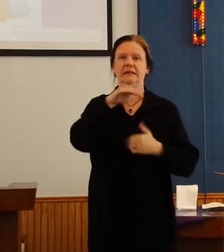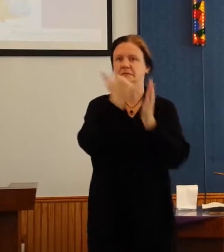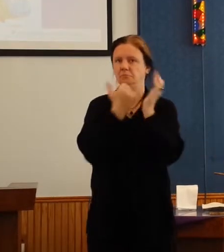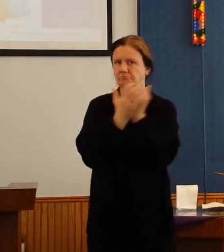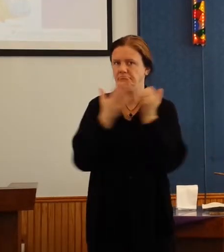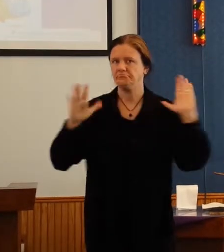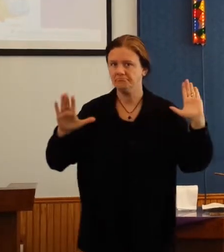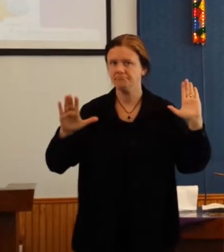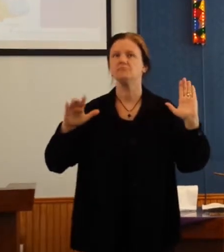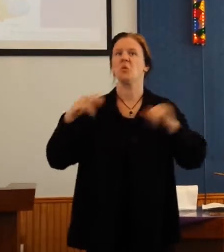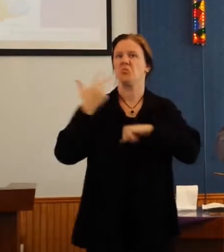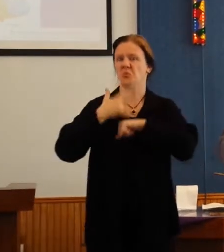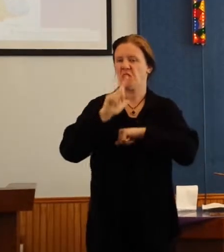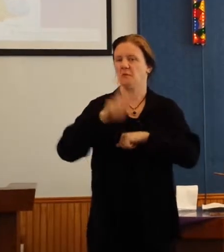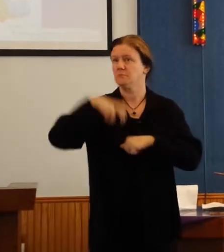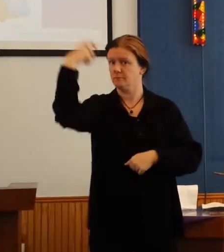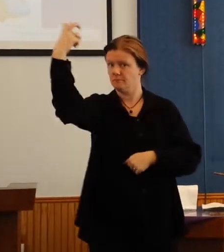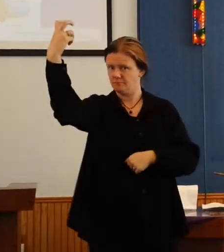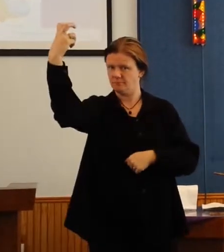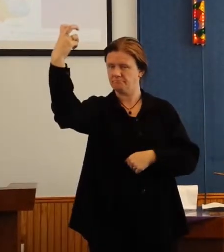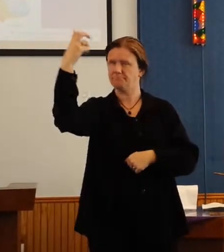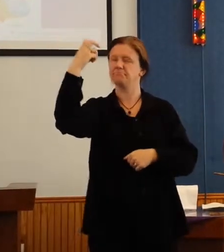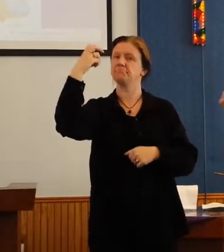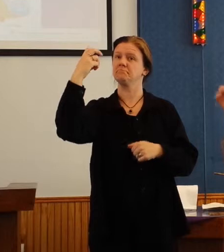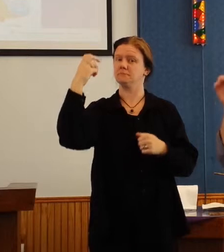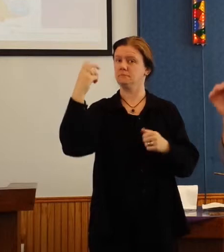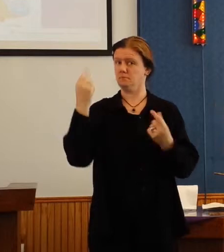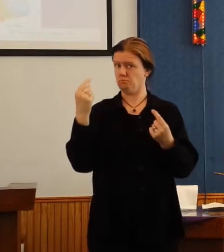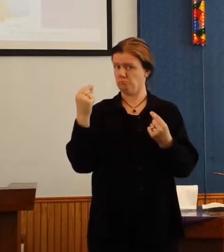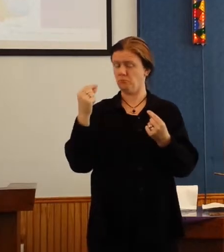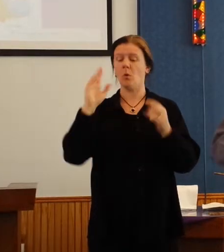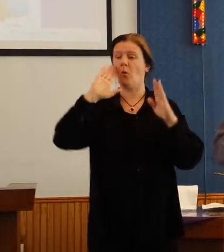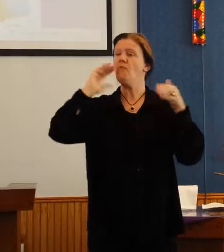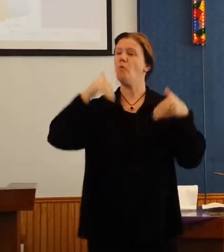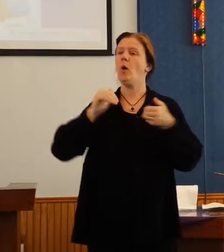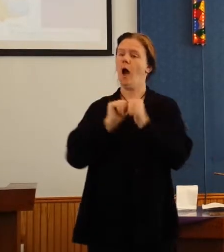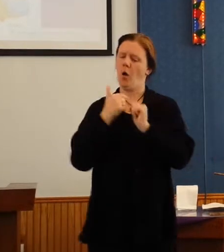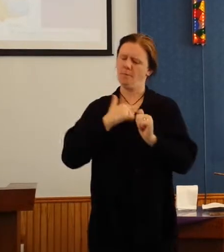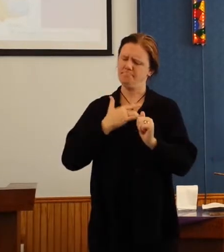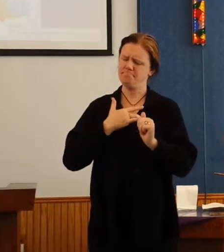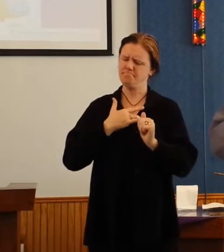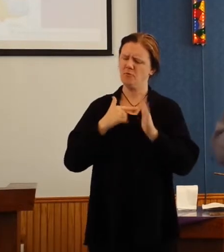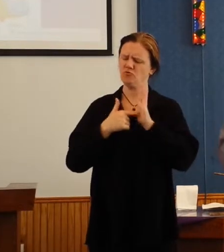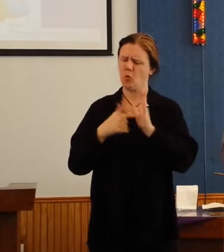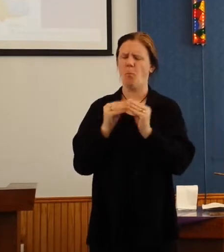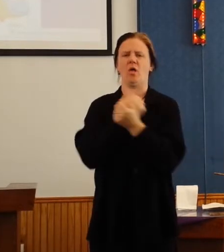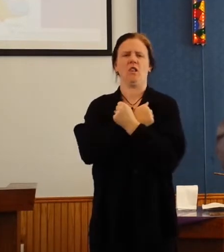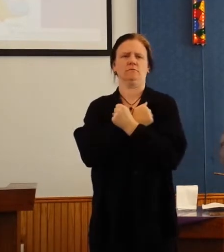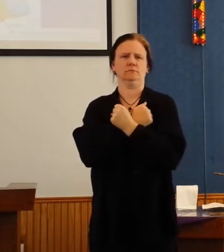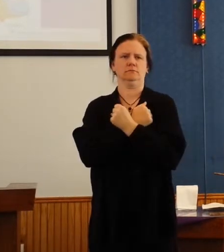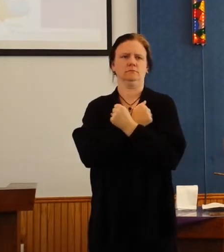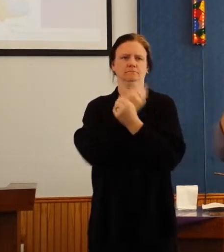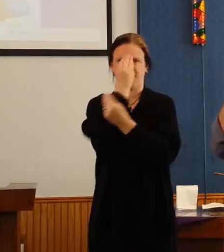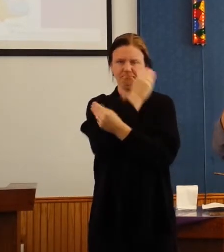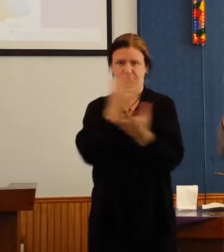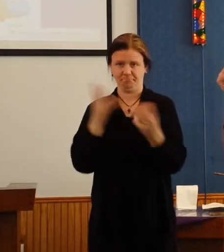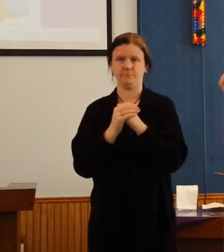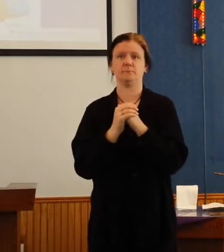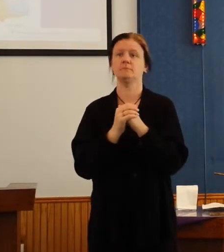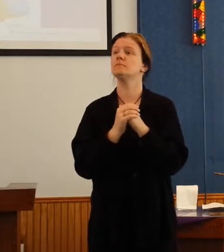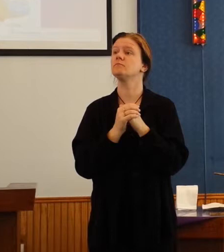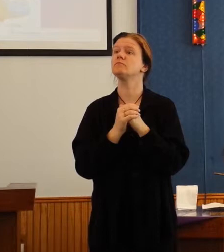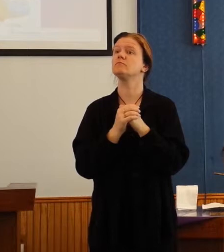we think about how we can be more loving, just like Jesus was. So, I put together some